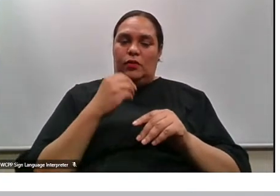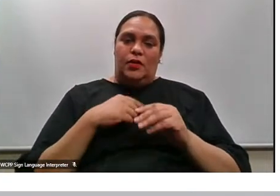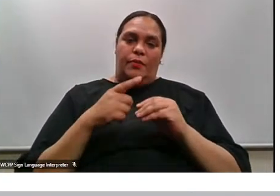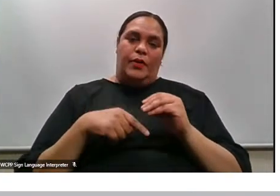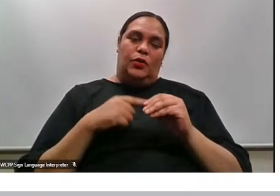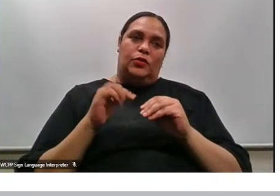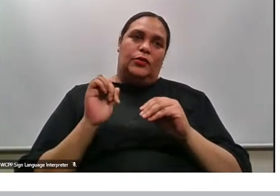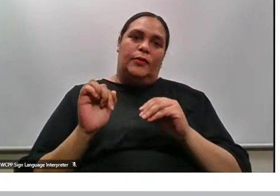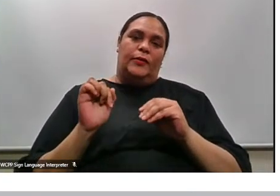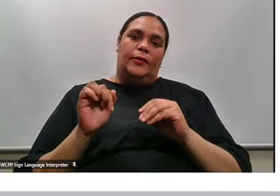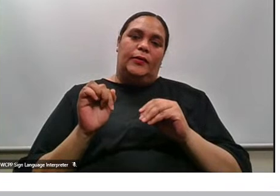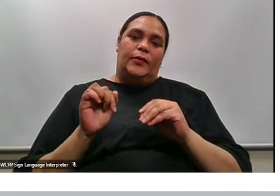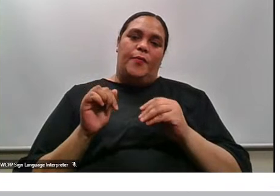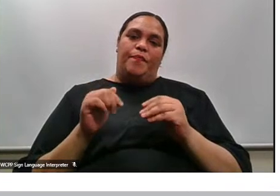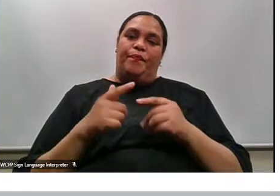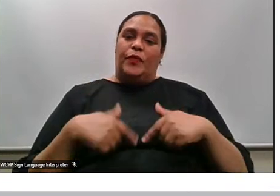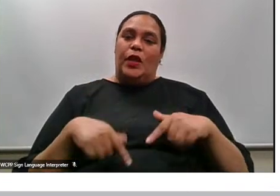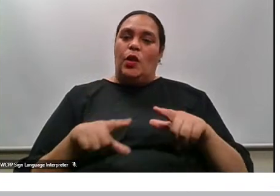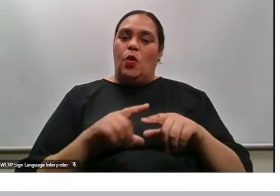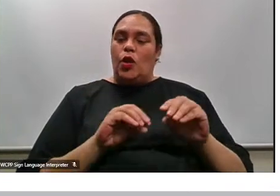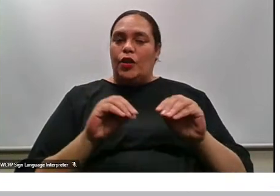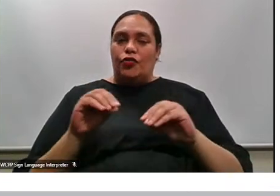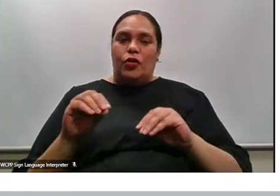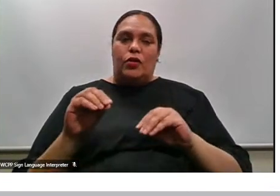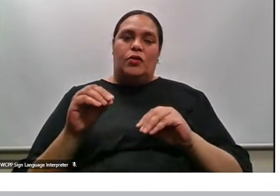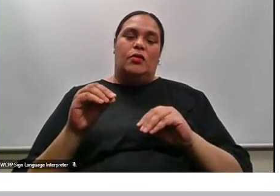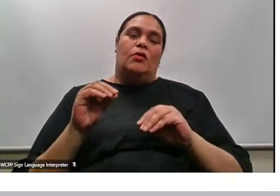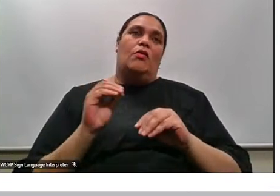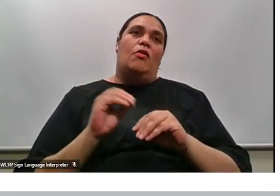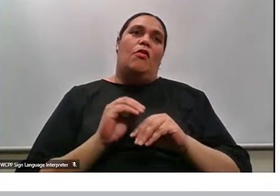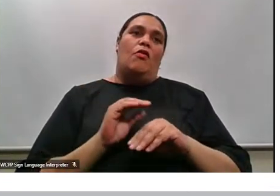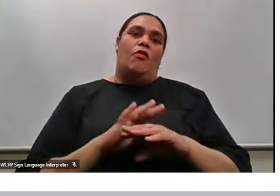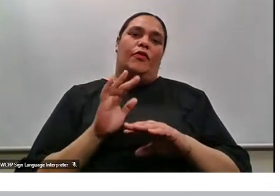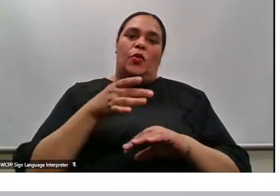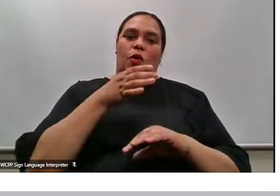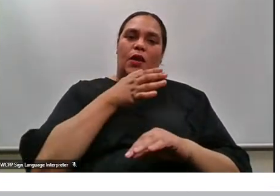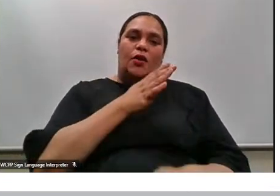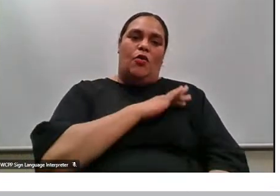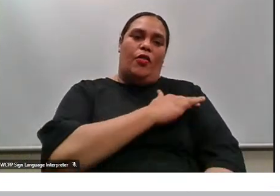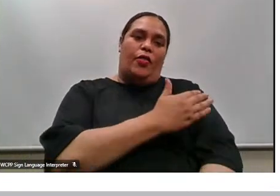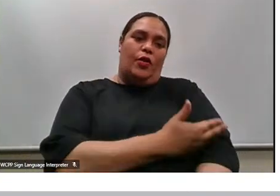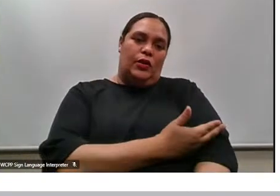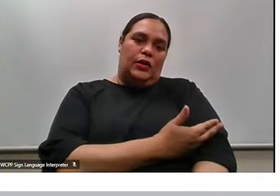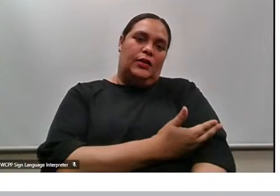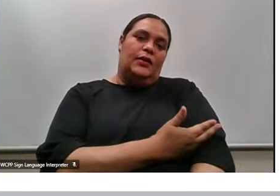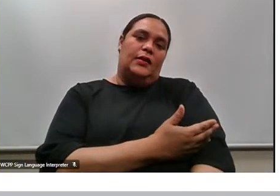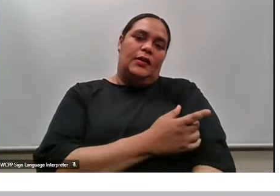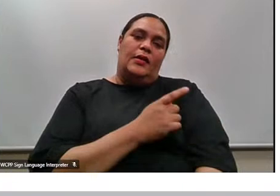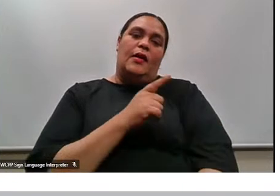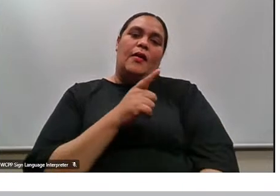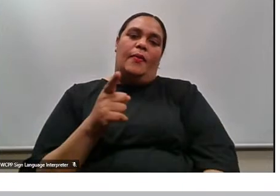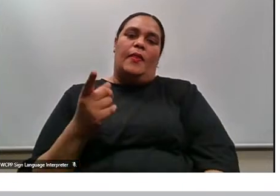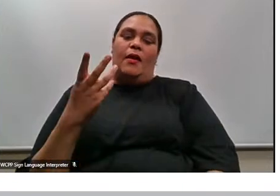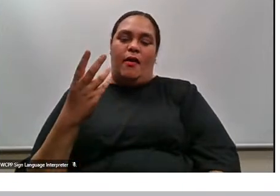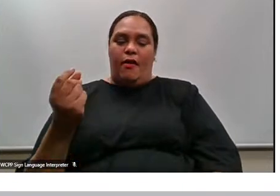to the location of the Liquor Authority. There is a sentiment that as a